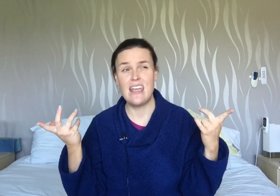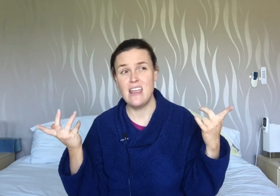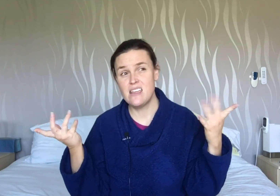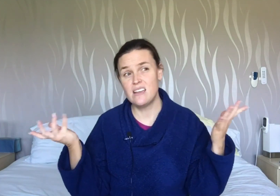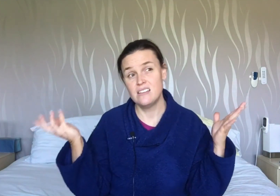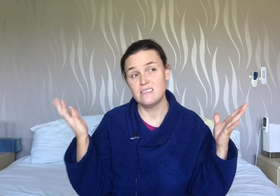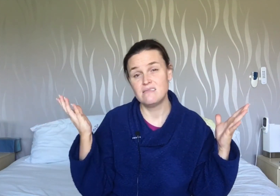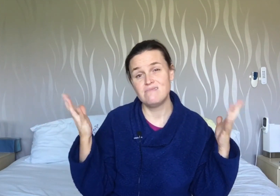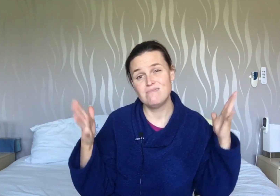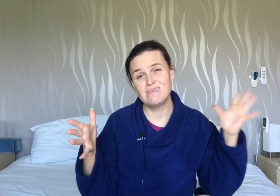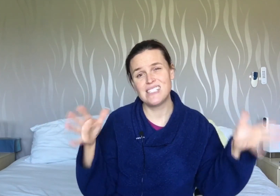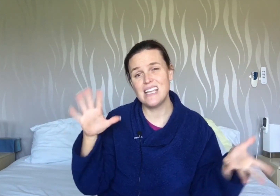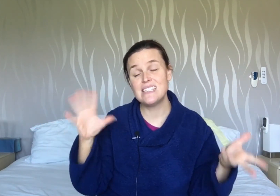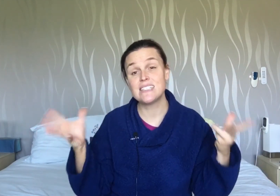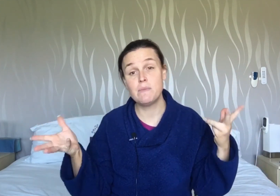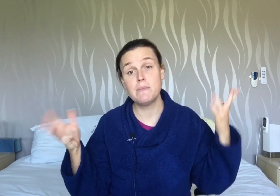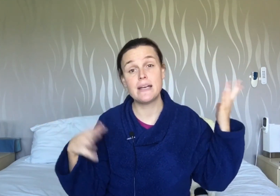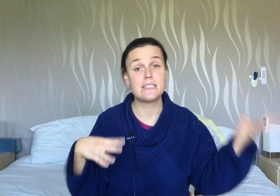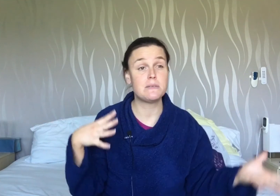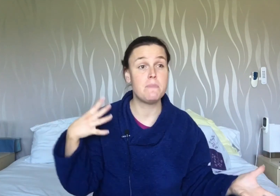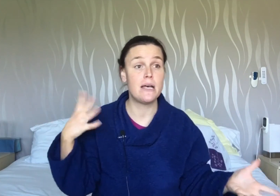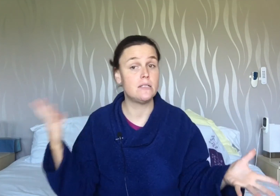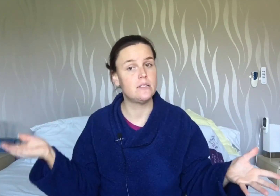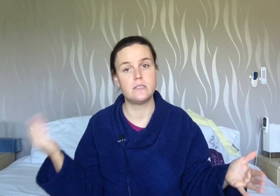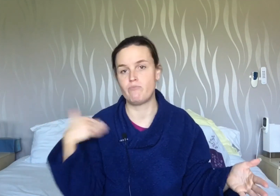headache. Taste is coming back. Smell is